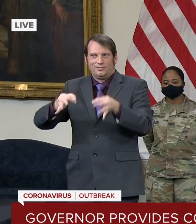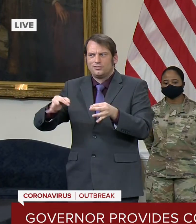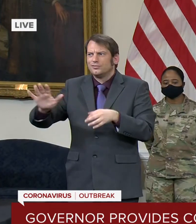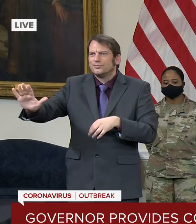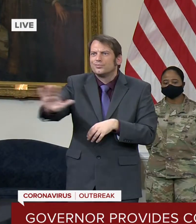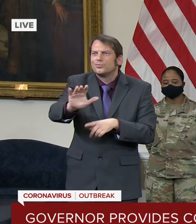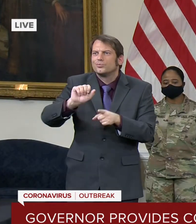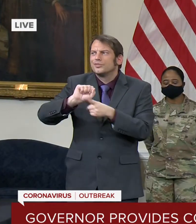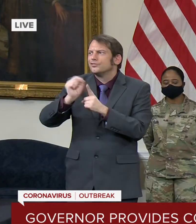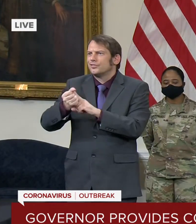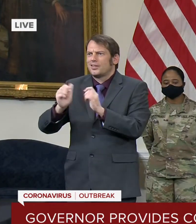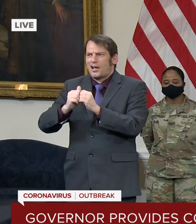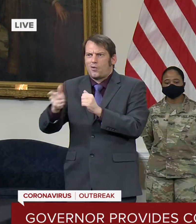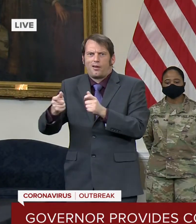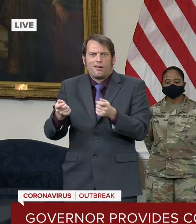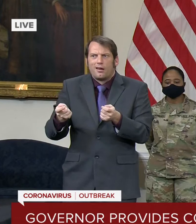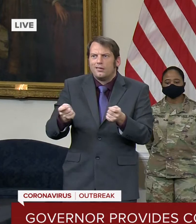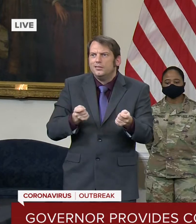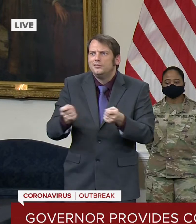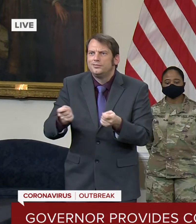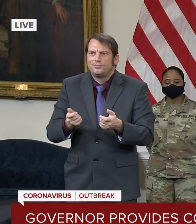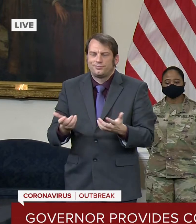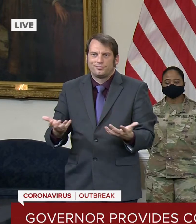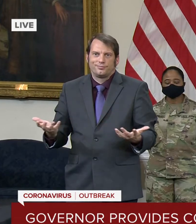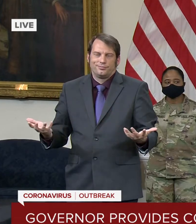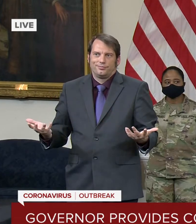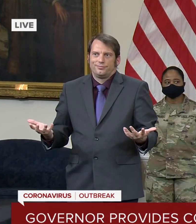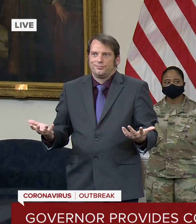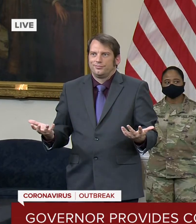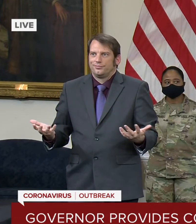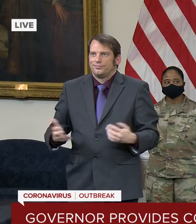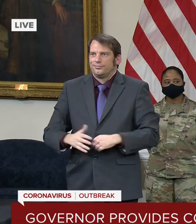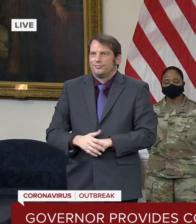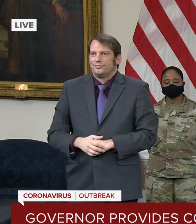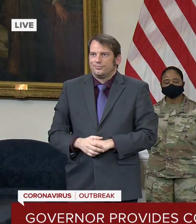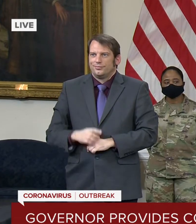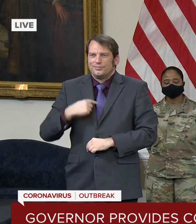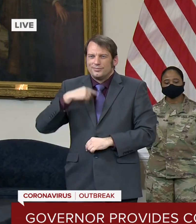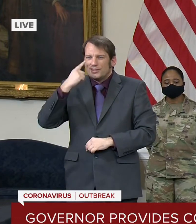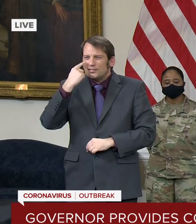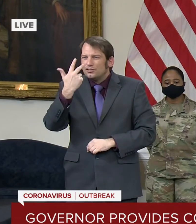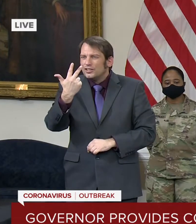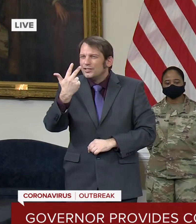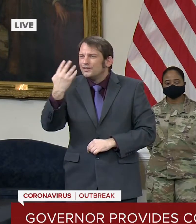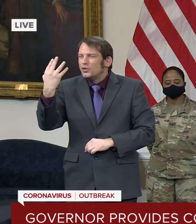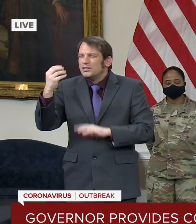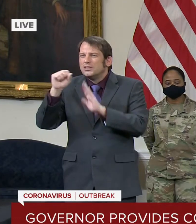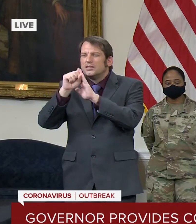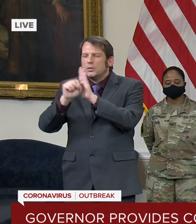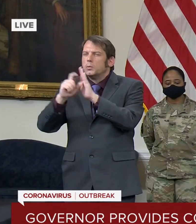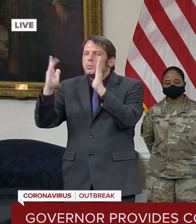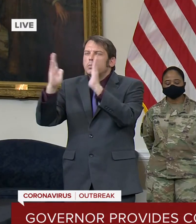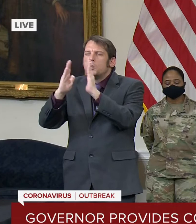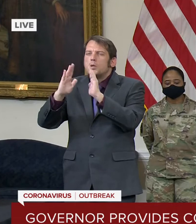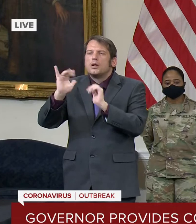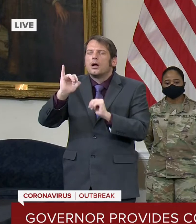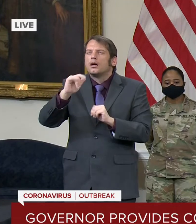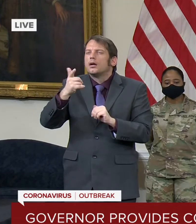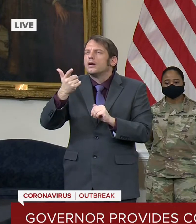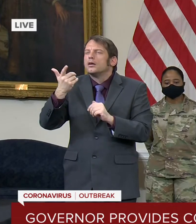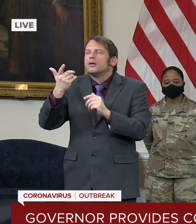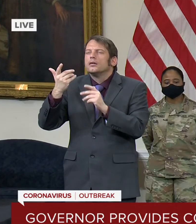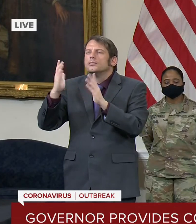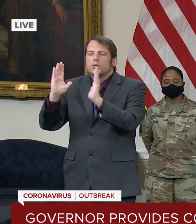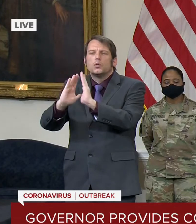about it. But this is the way, other than I think 3 or 4 other states, very small states that are about the size of Montgomery County or smaller,